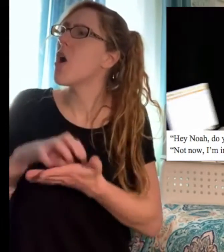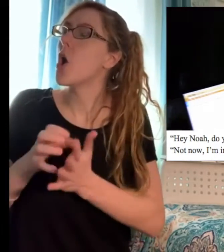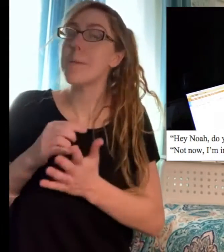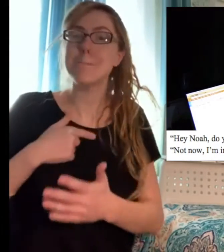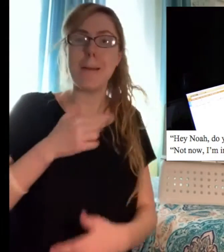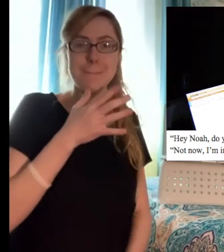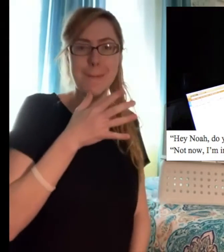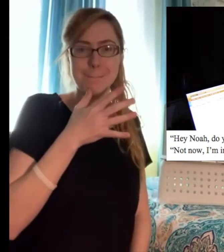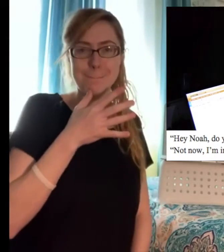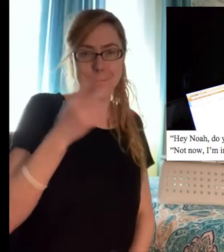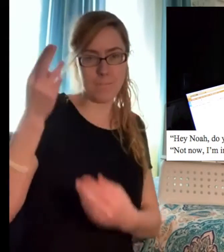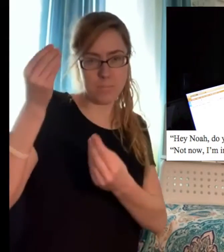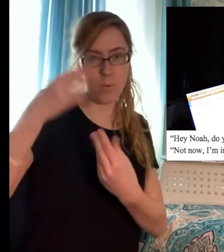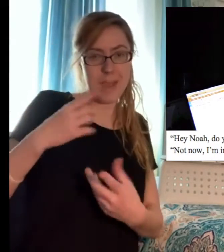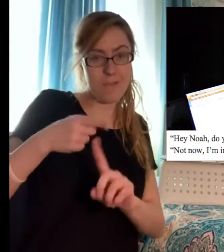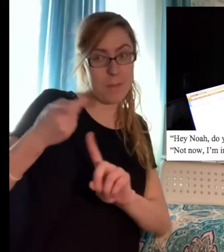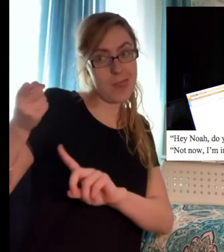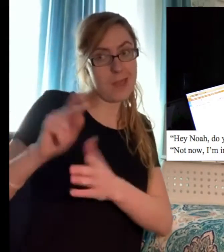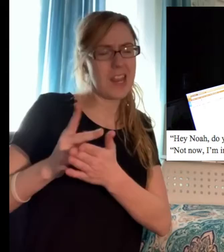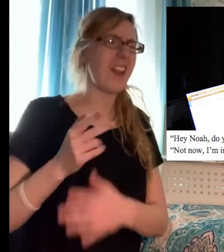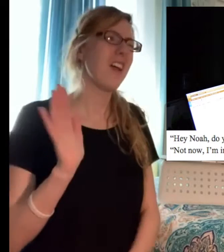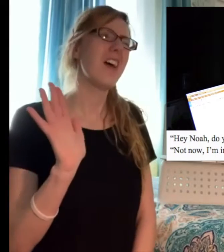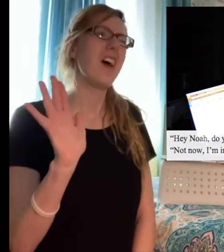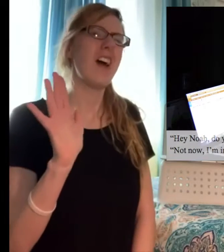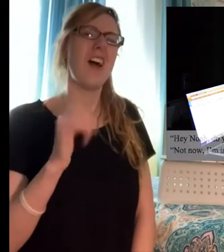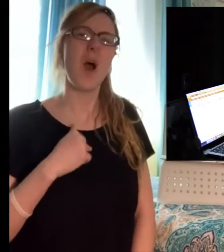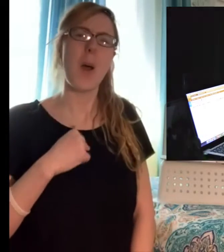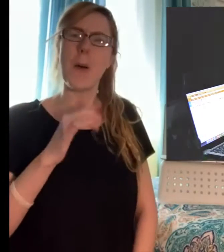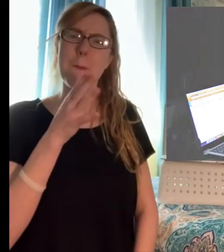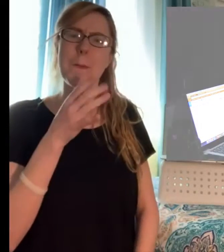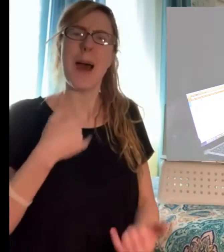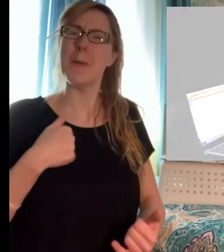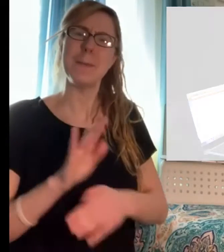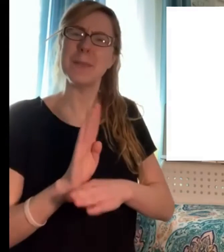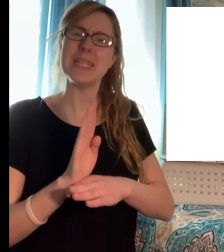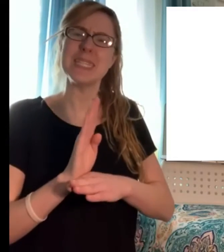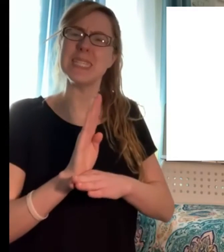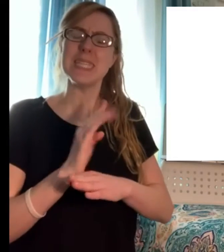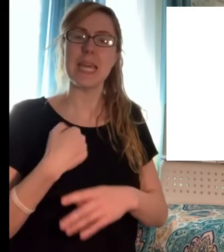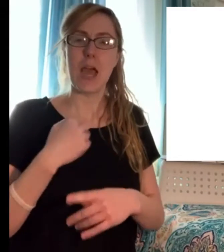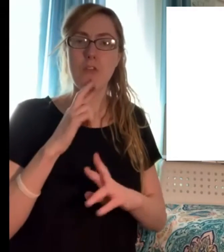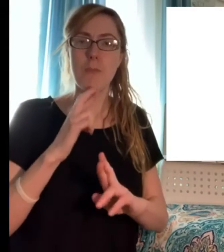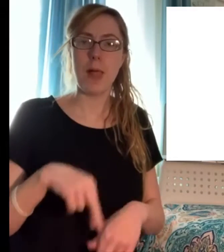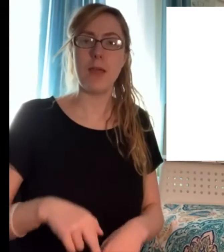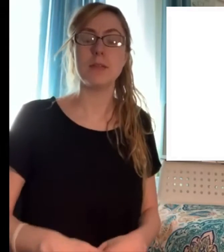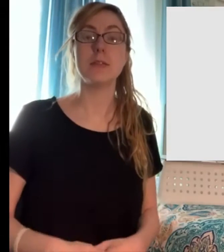Not now, Mom. I'm incredibly busy. I replied. Alright, now let's put all this together.